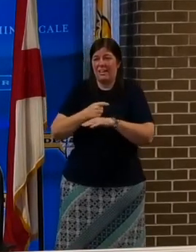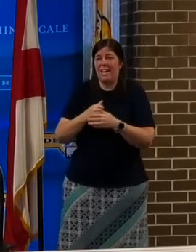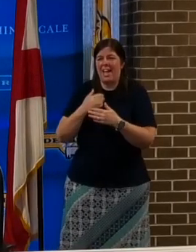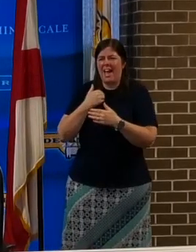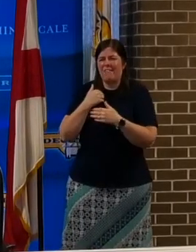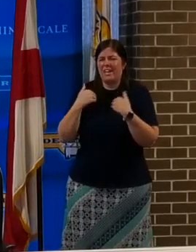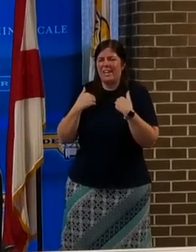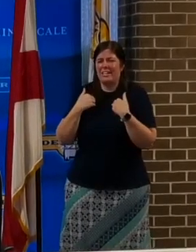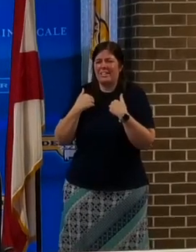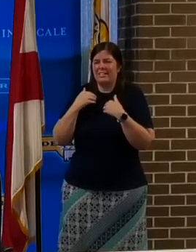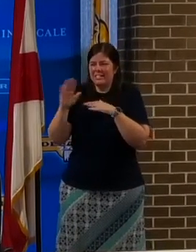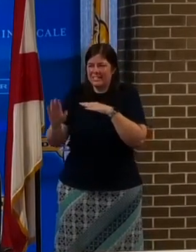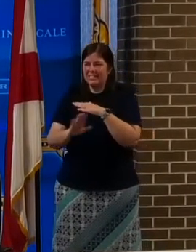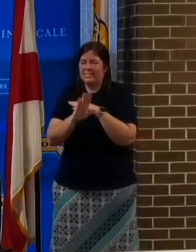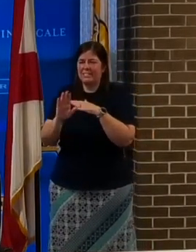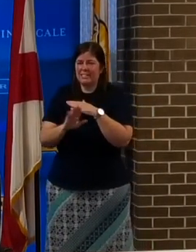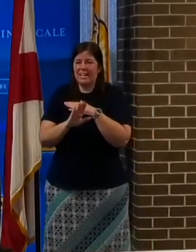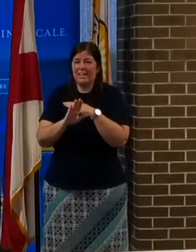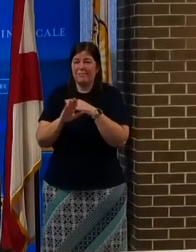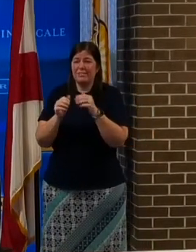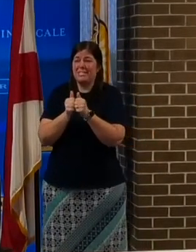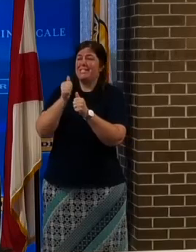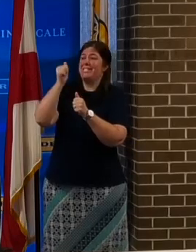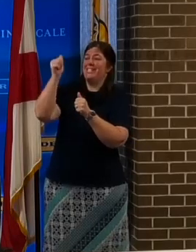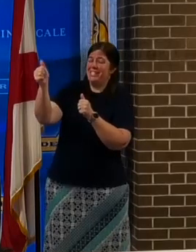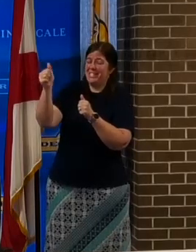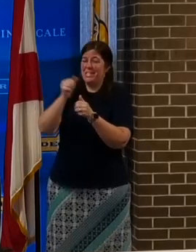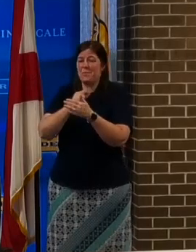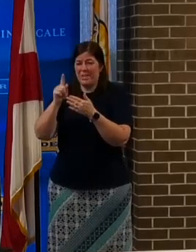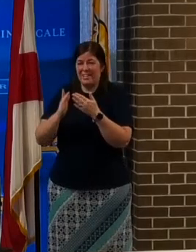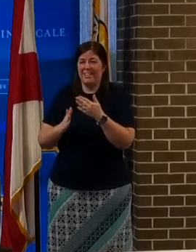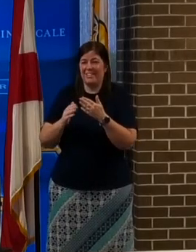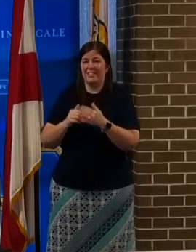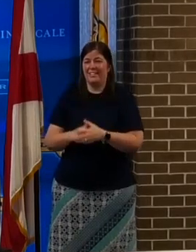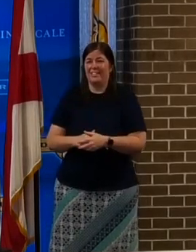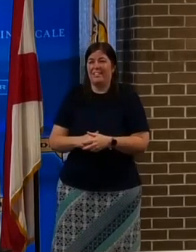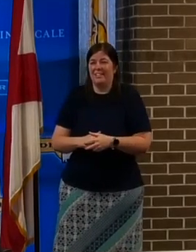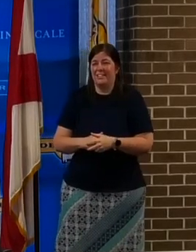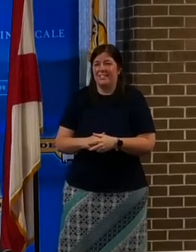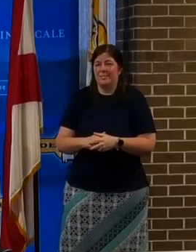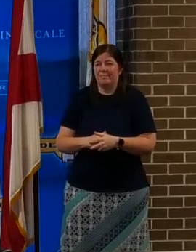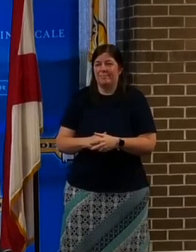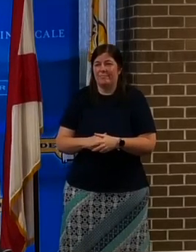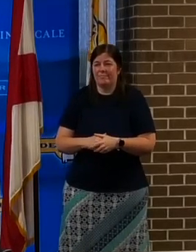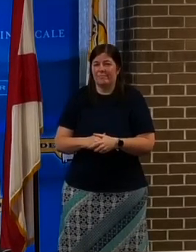and distancing kind of weekend. Goodbye.